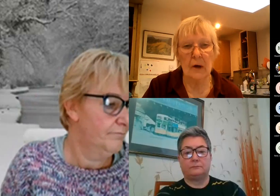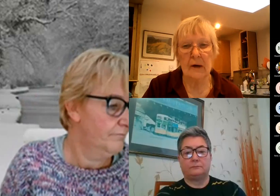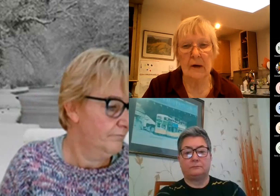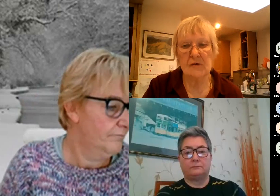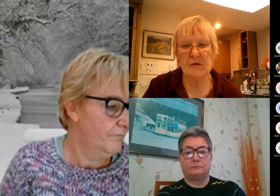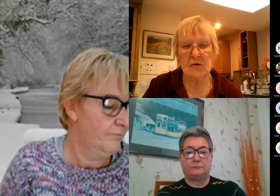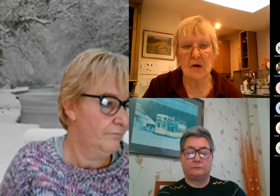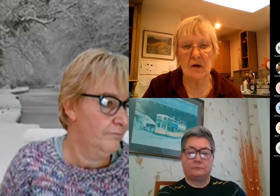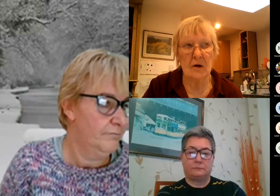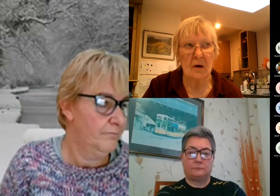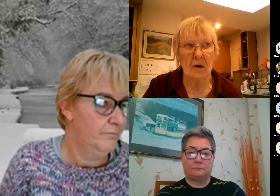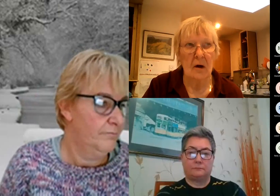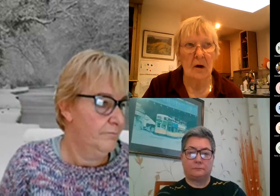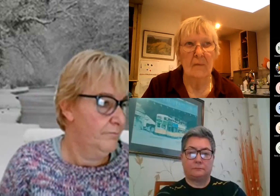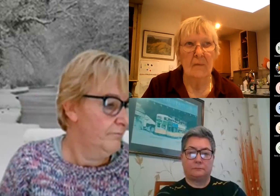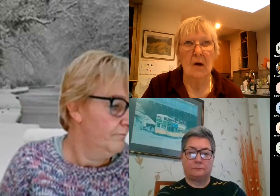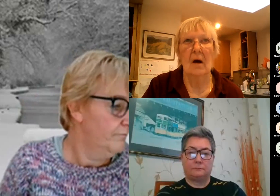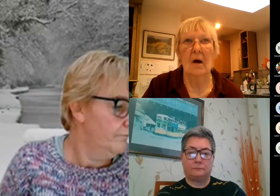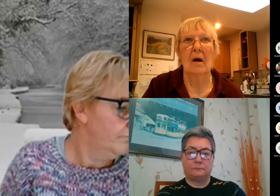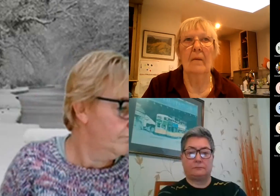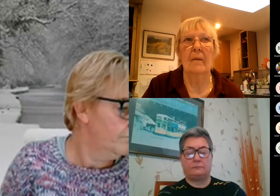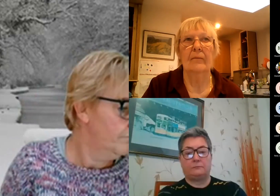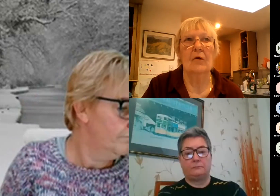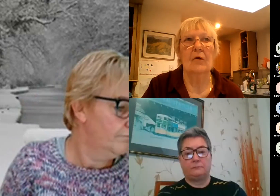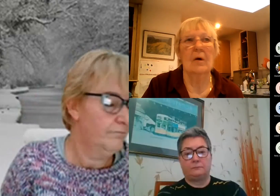a formula. It's not a